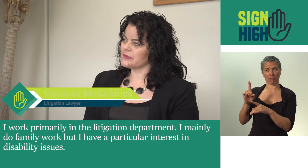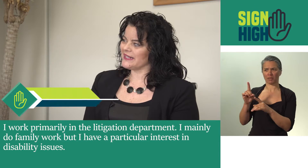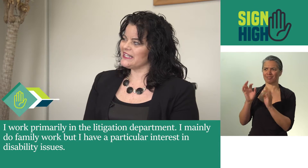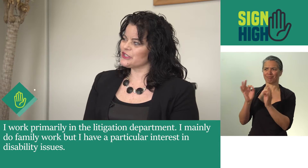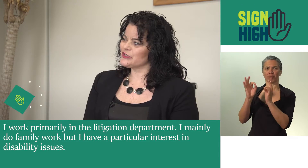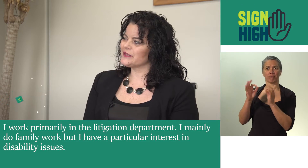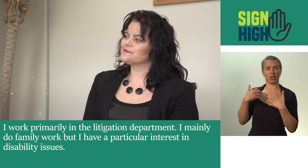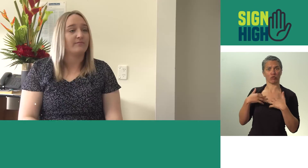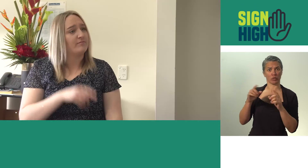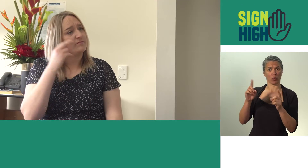disability issues.